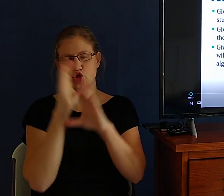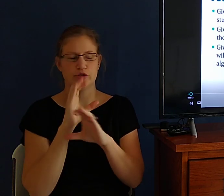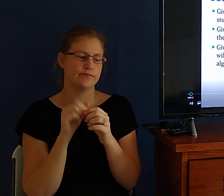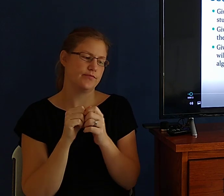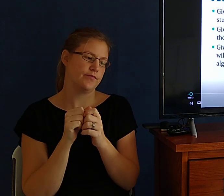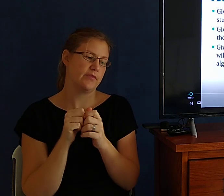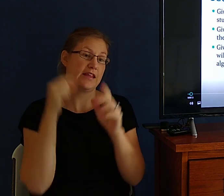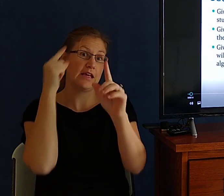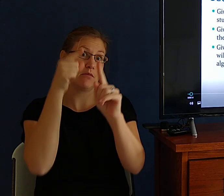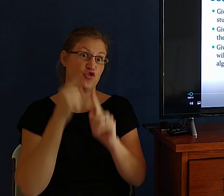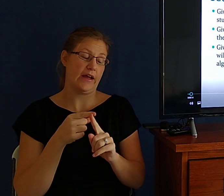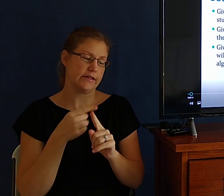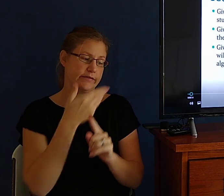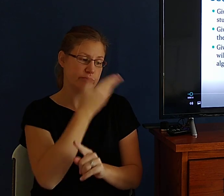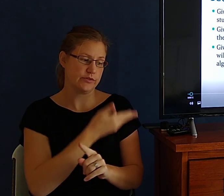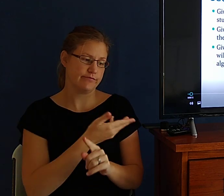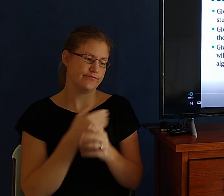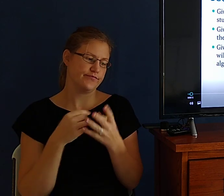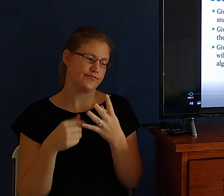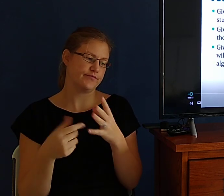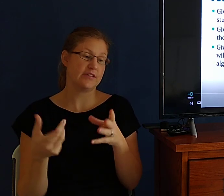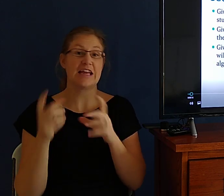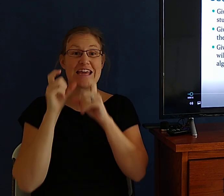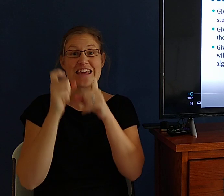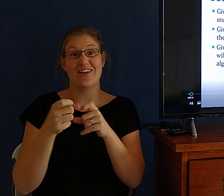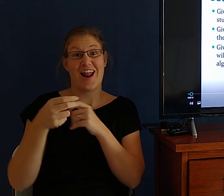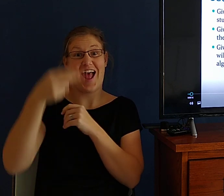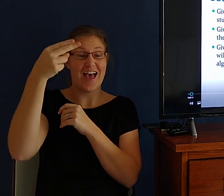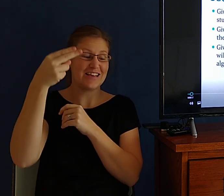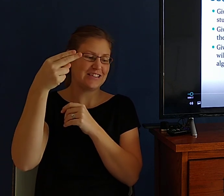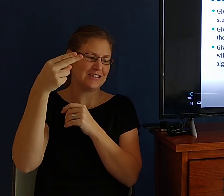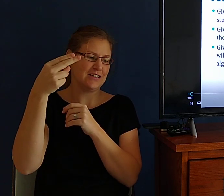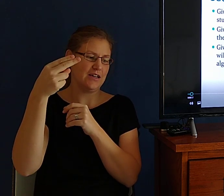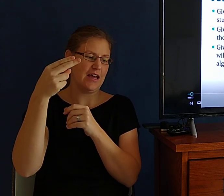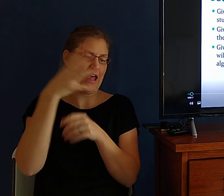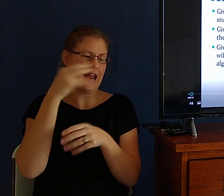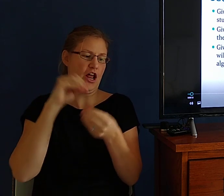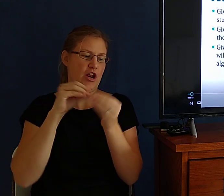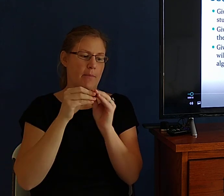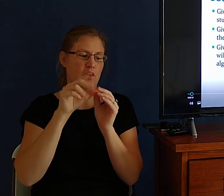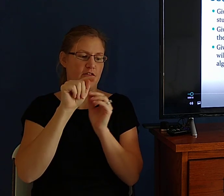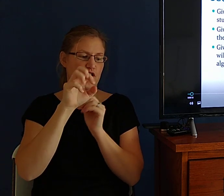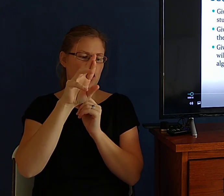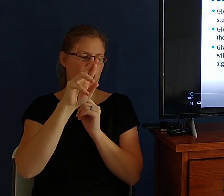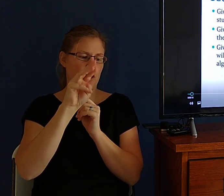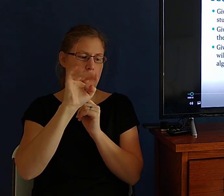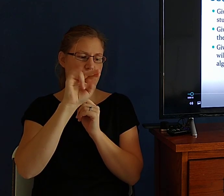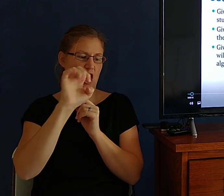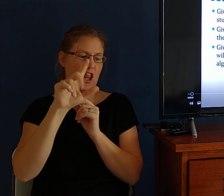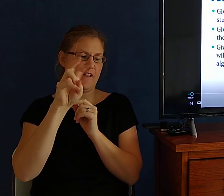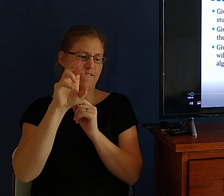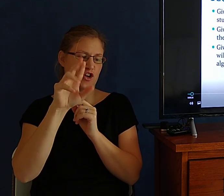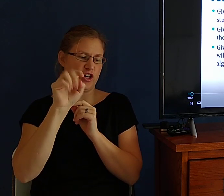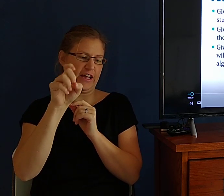Section objectives, including given a height and a number of terminal vertices, you will be able to draw